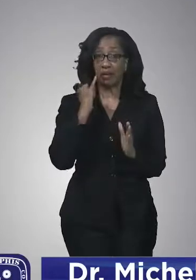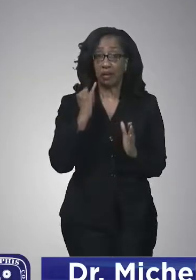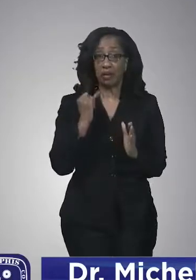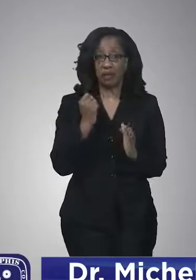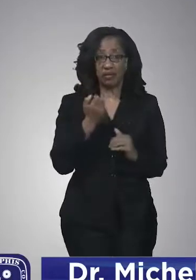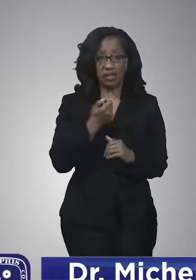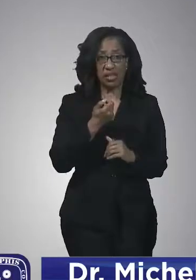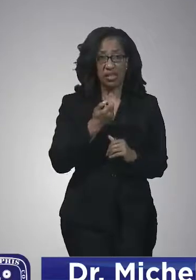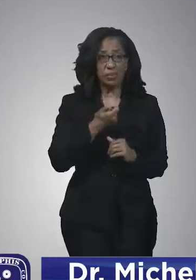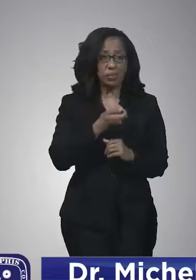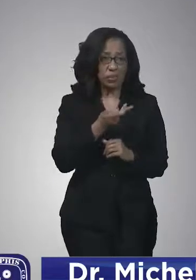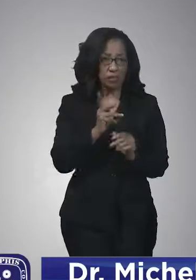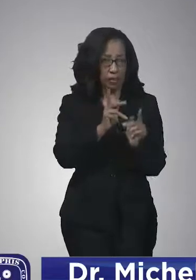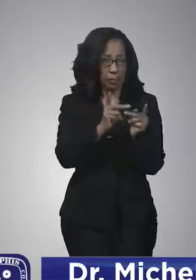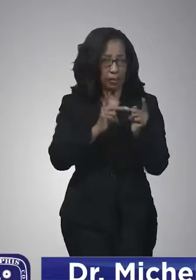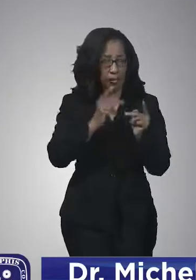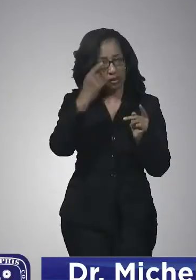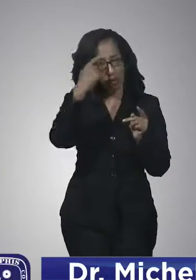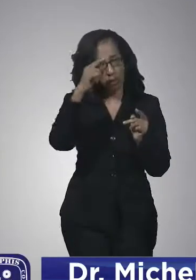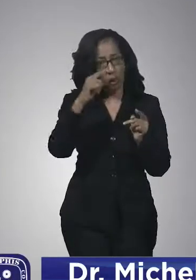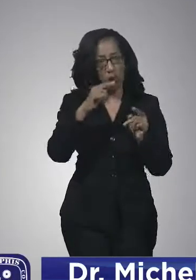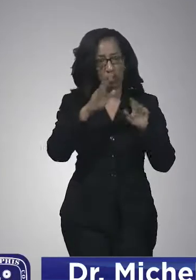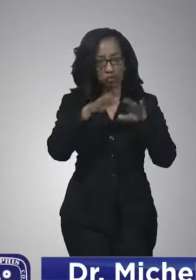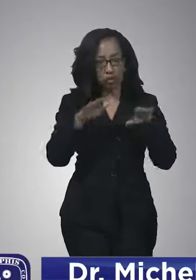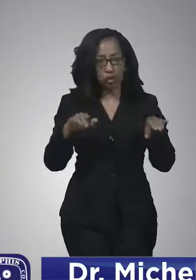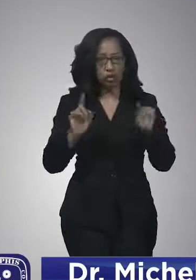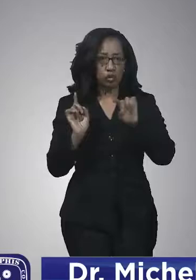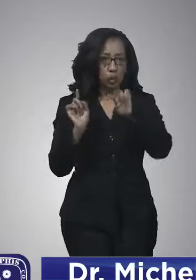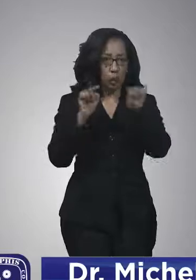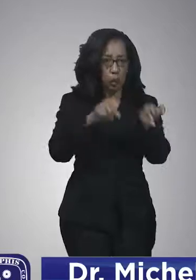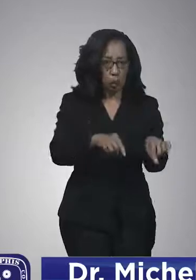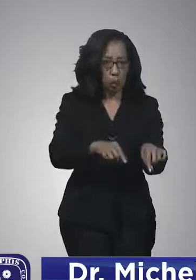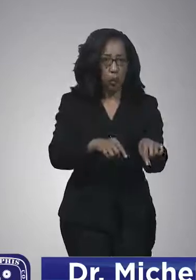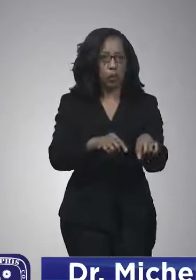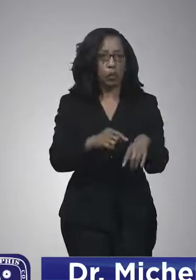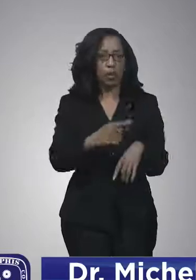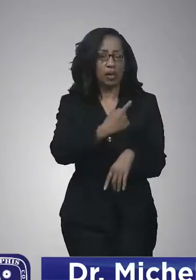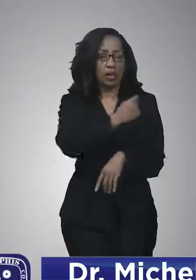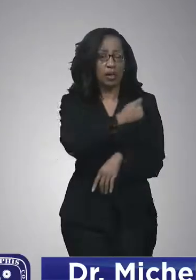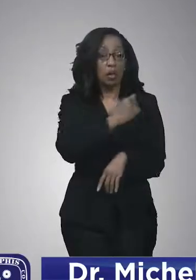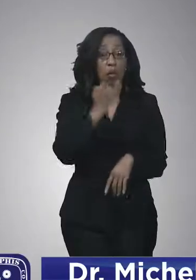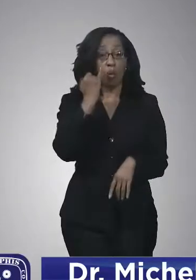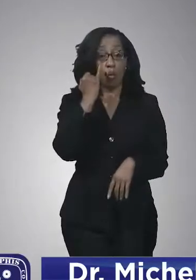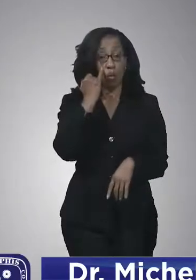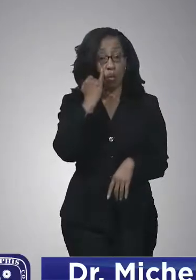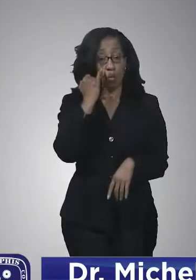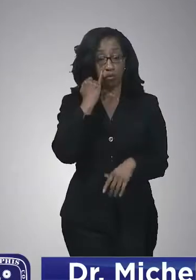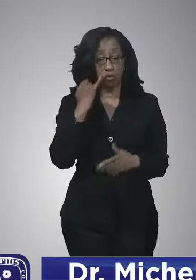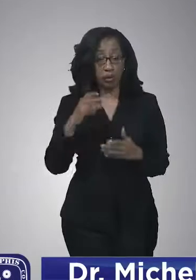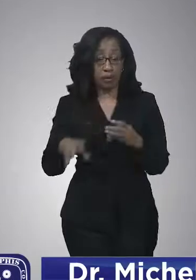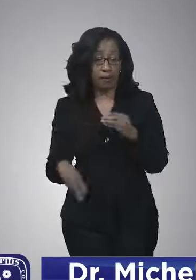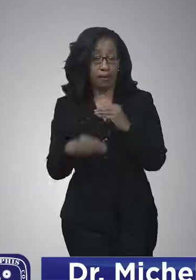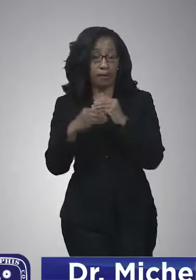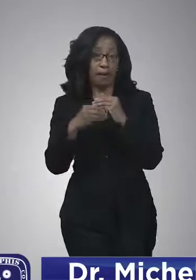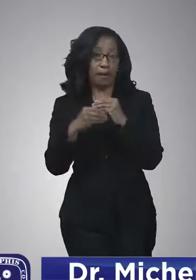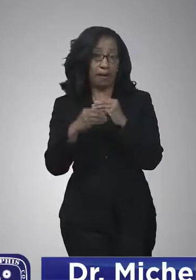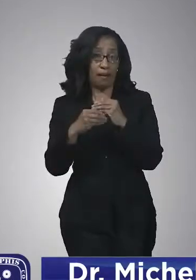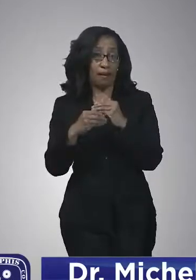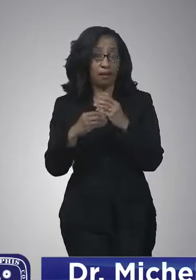sites for kids, or if we decide that we're going to add additional vaccinations for kids